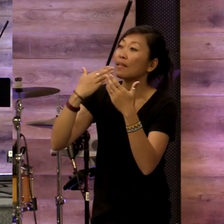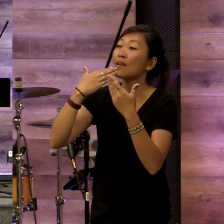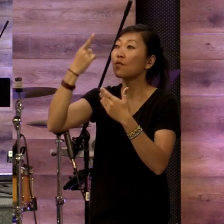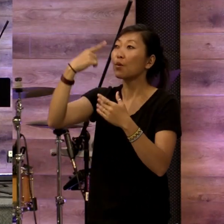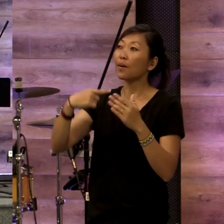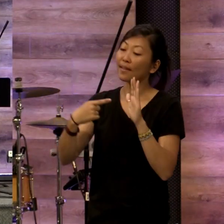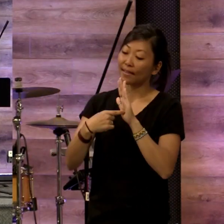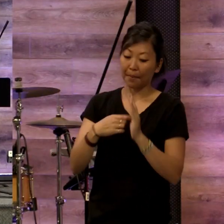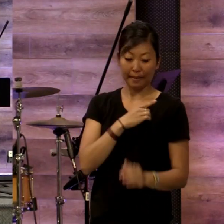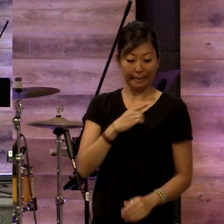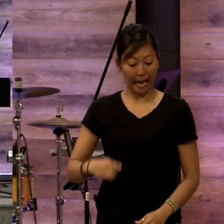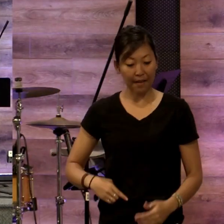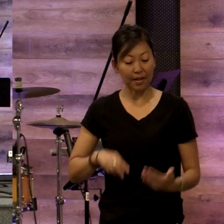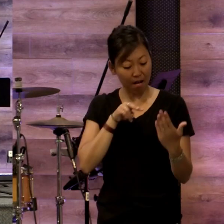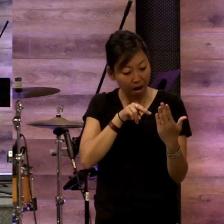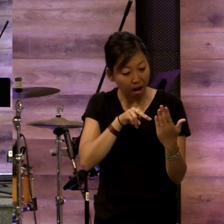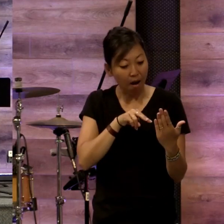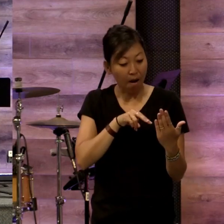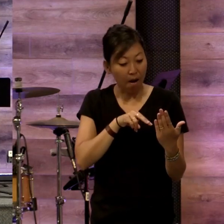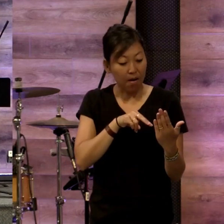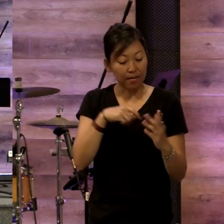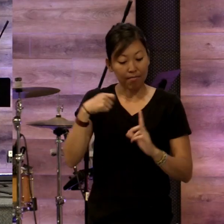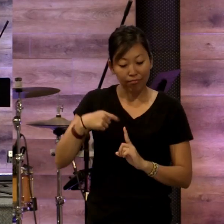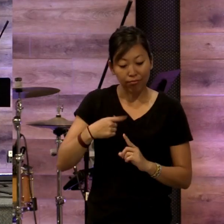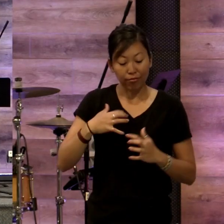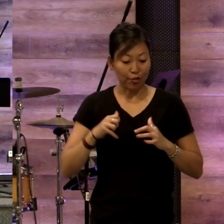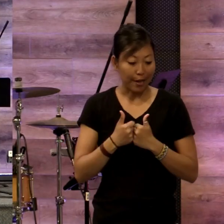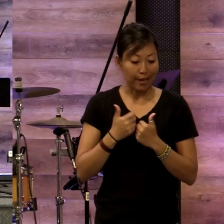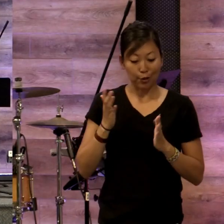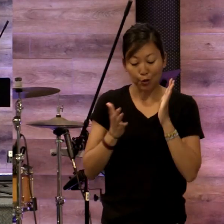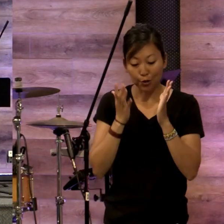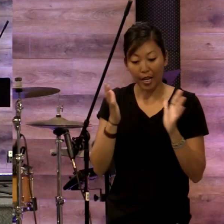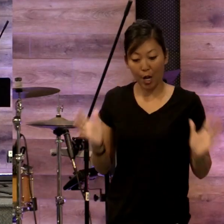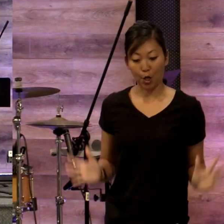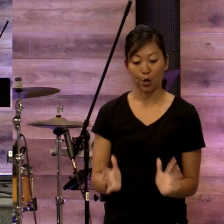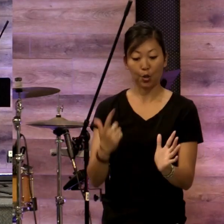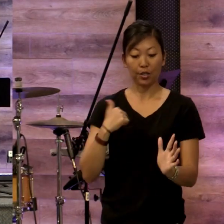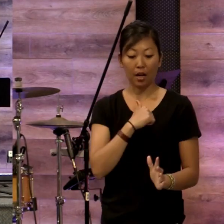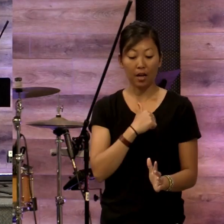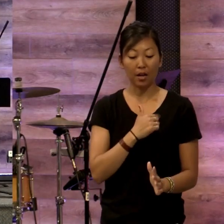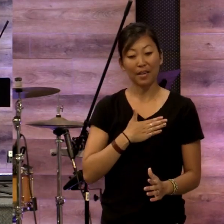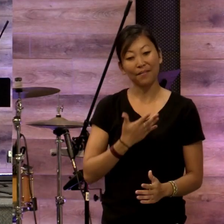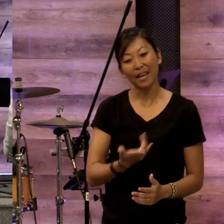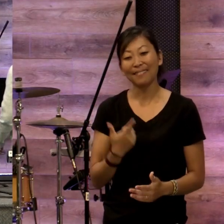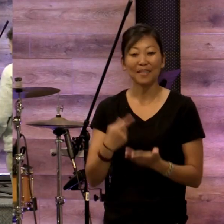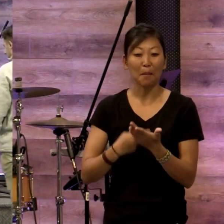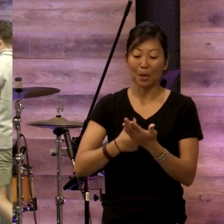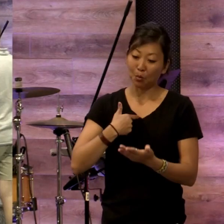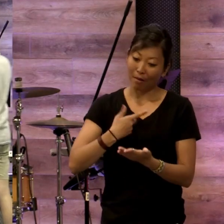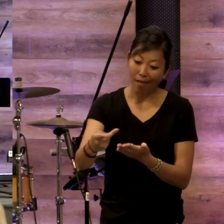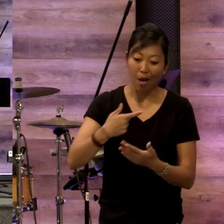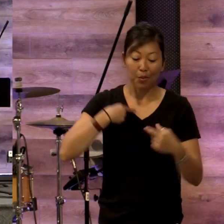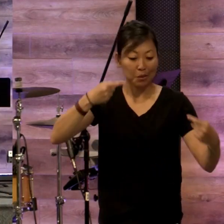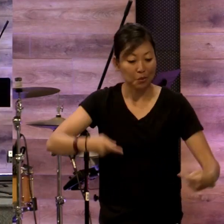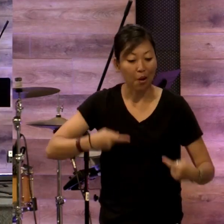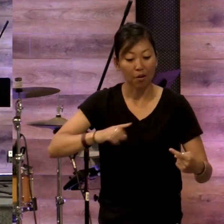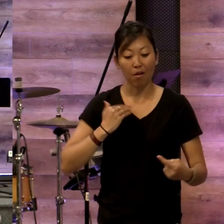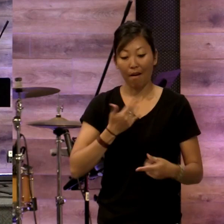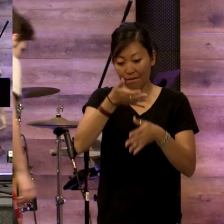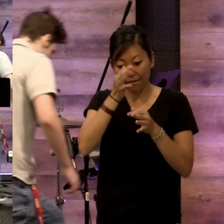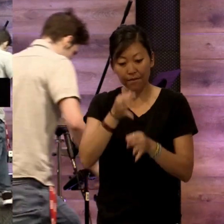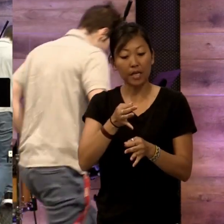which provokes us and challenges us and encourages us. God, we confess that we don't do this perfectly. Our faith is